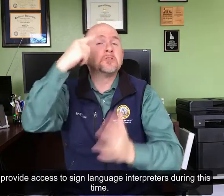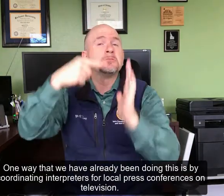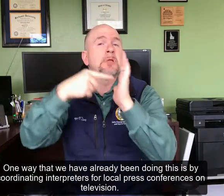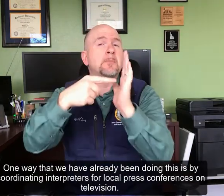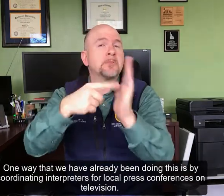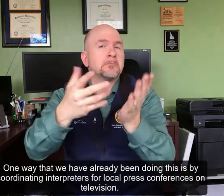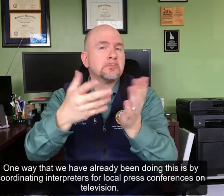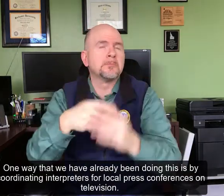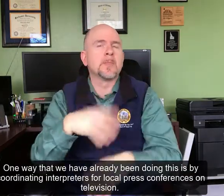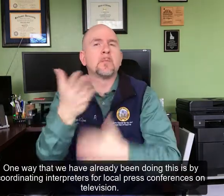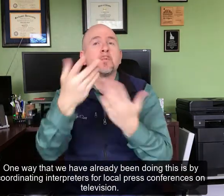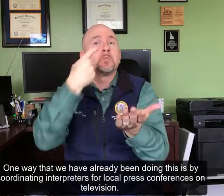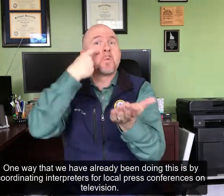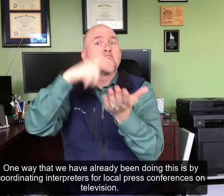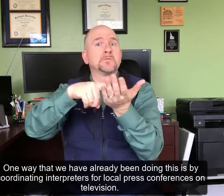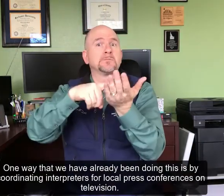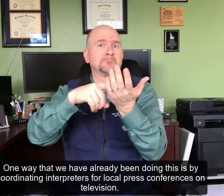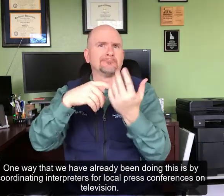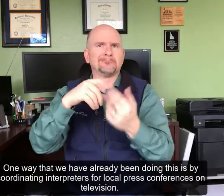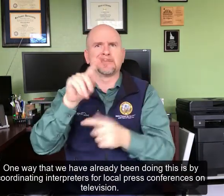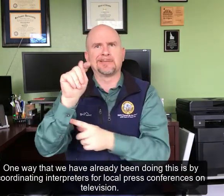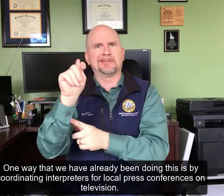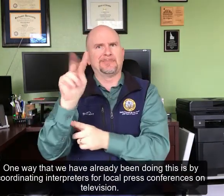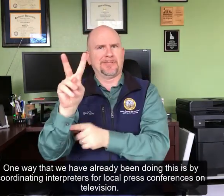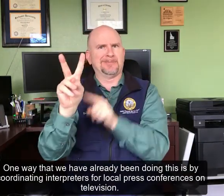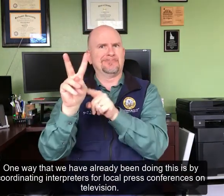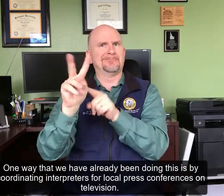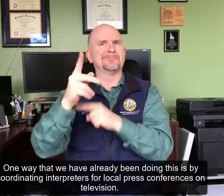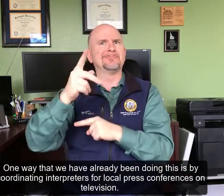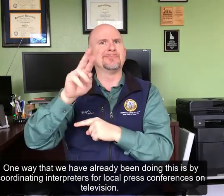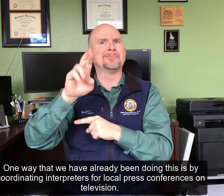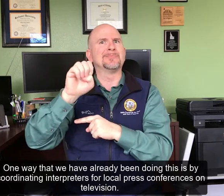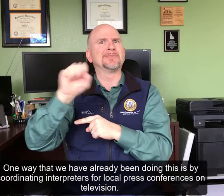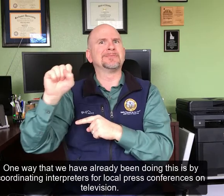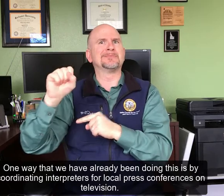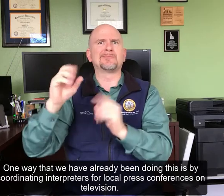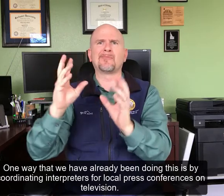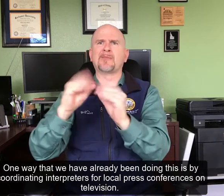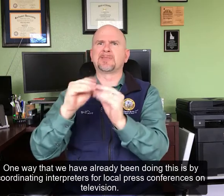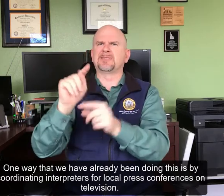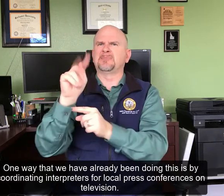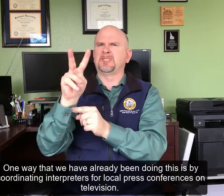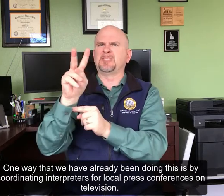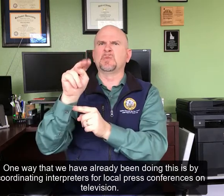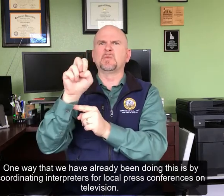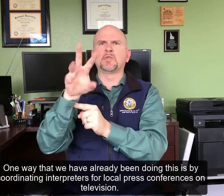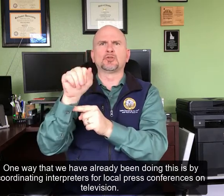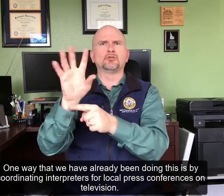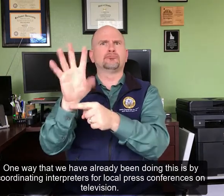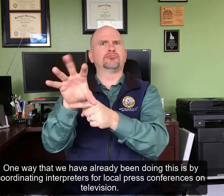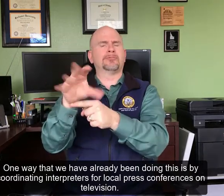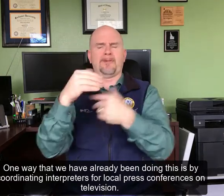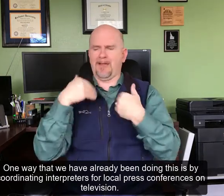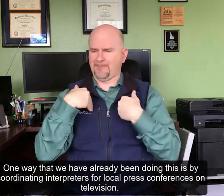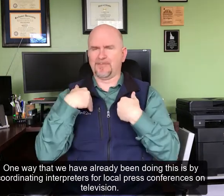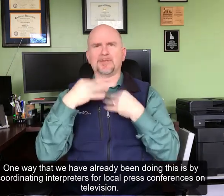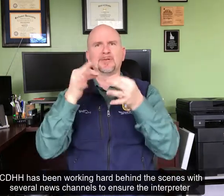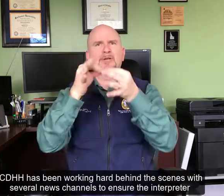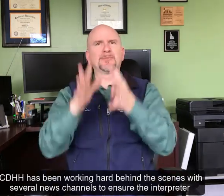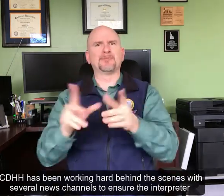One way that we have already been doing this is by coordinating interpreters for local press conferences on television. CDHH